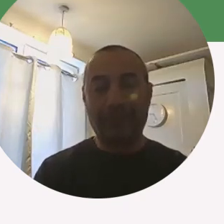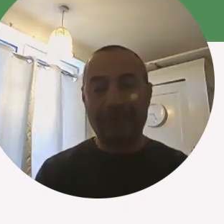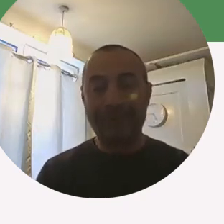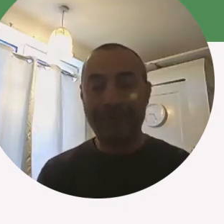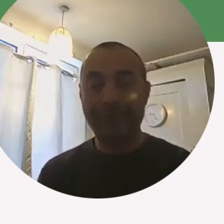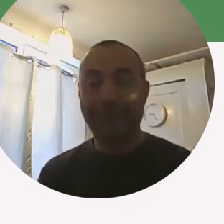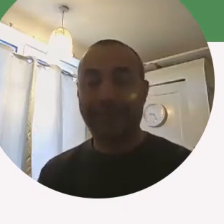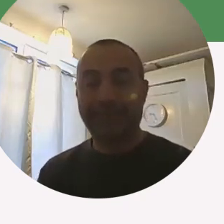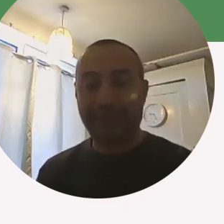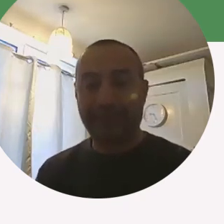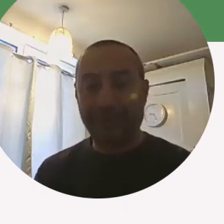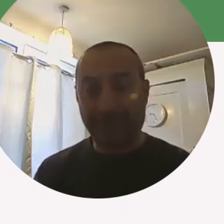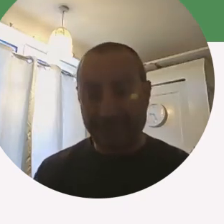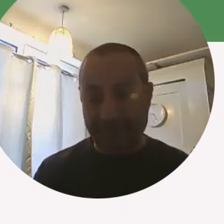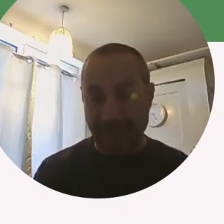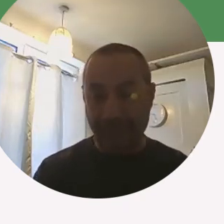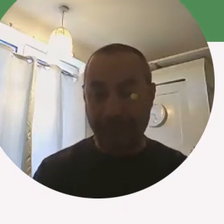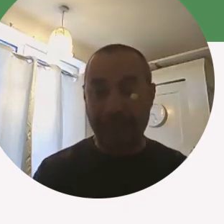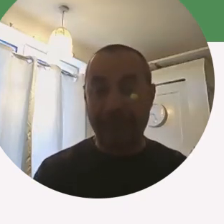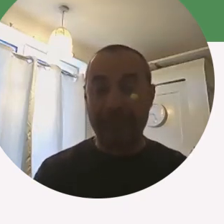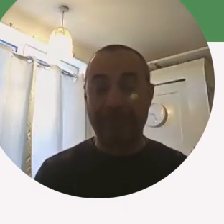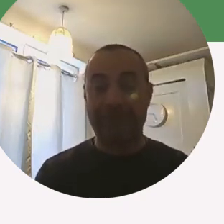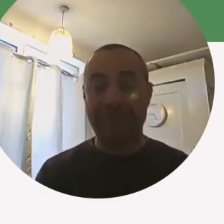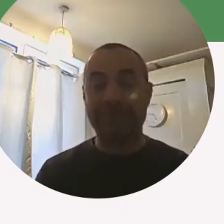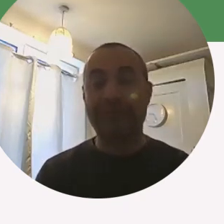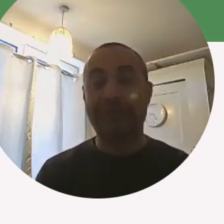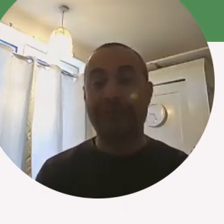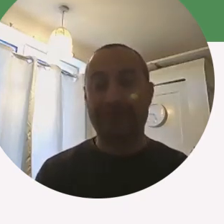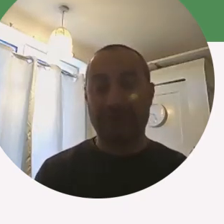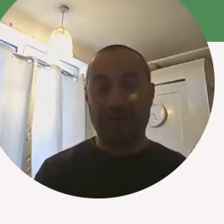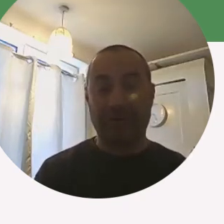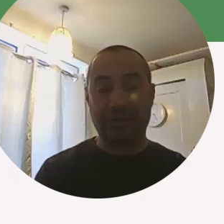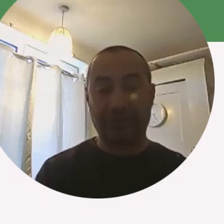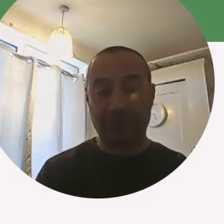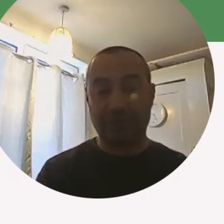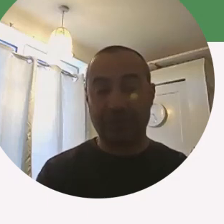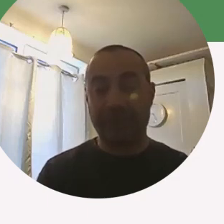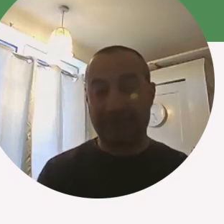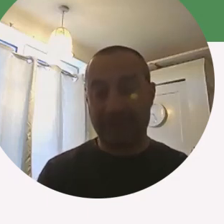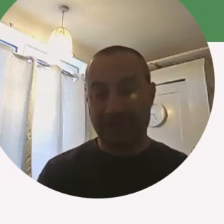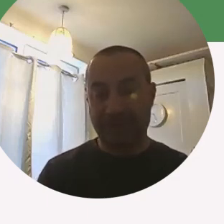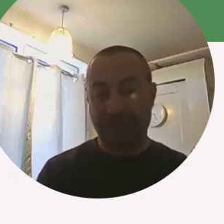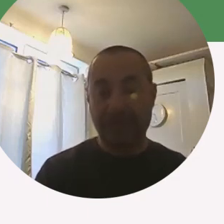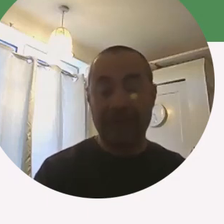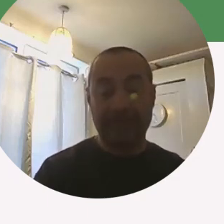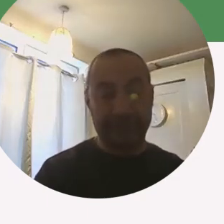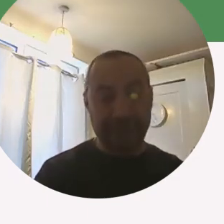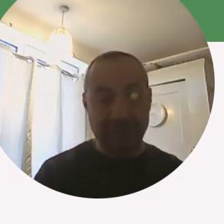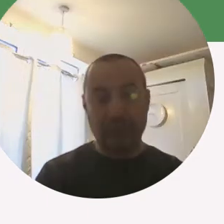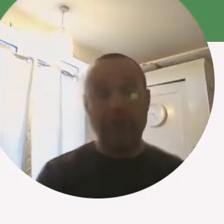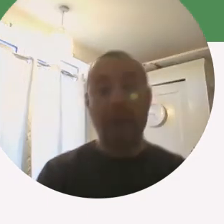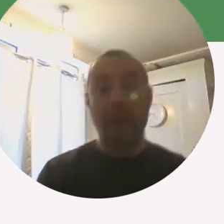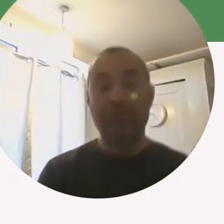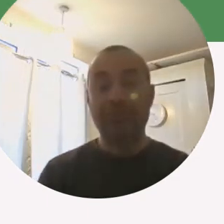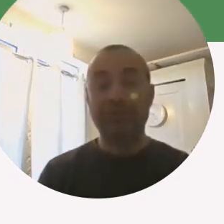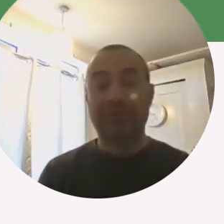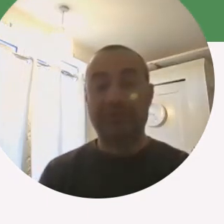Welcome to the Southend-on-Sea Specialist Teaching Service video about total communication. In this video, we shall share